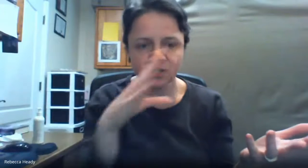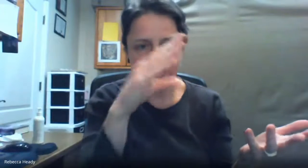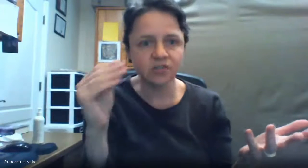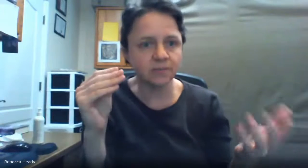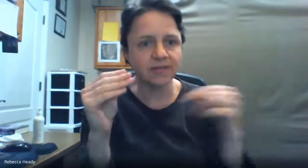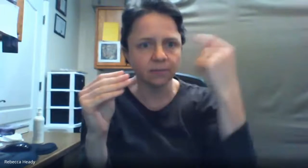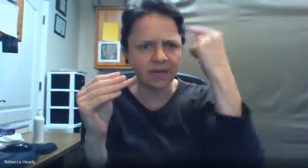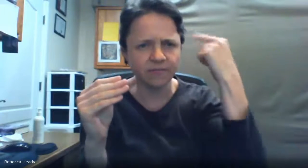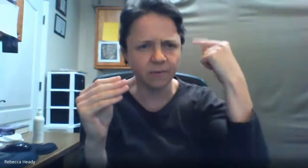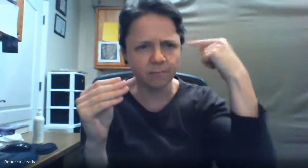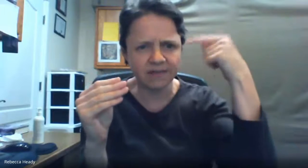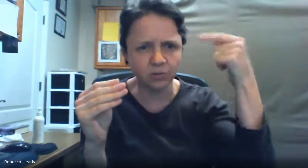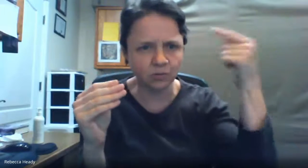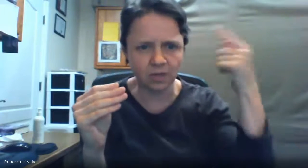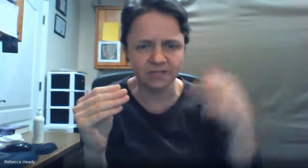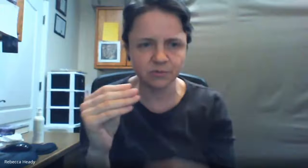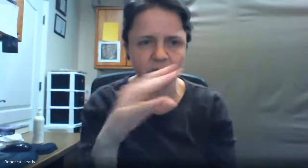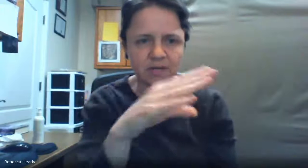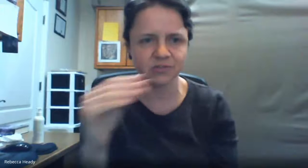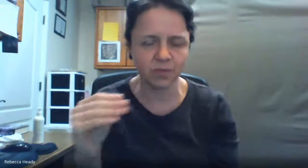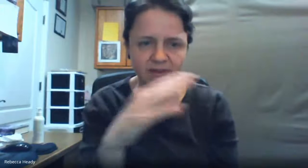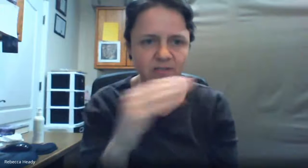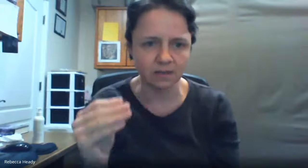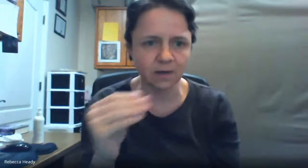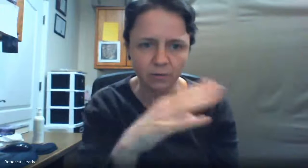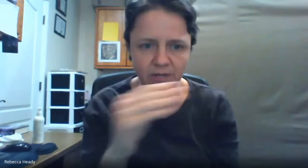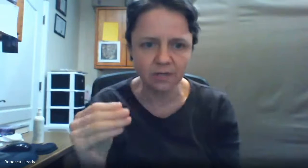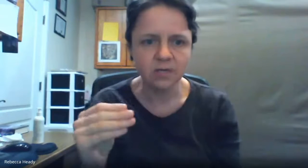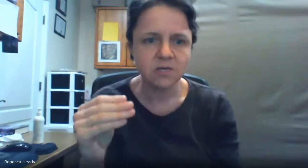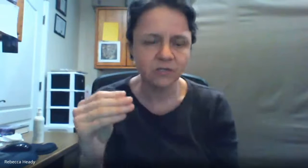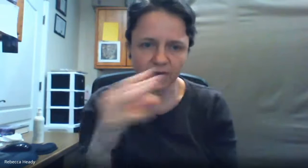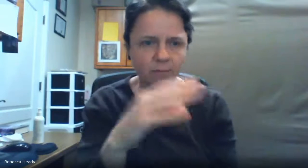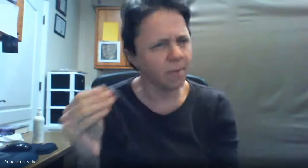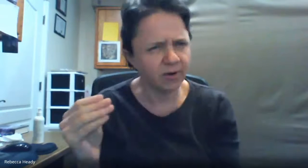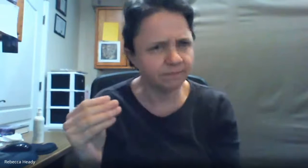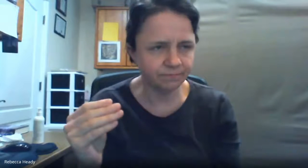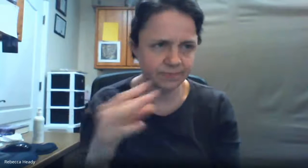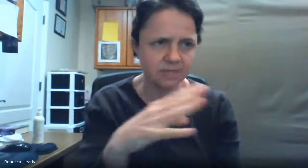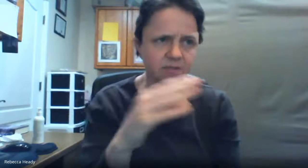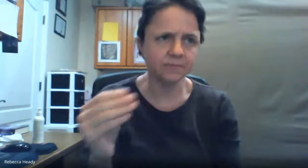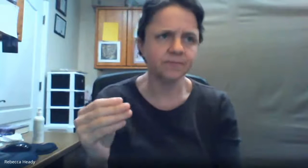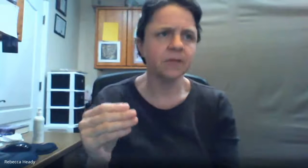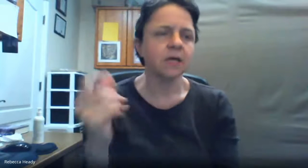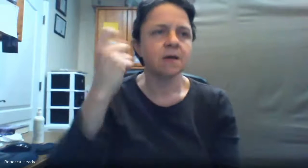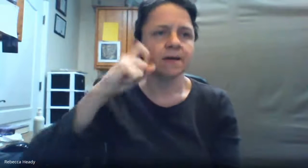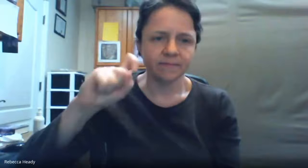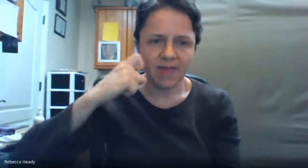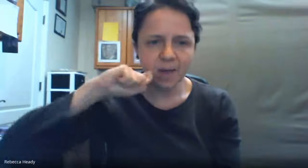try to just make some type of a mental conceptual connection with that sign that I'm learning so that I remember it easier.